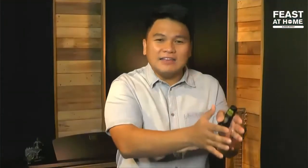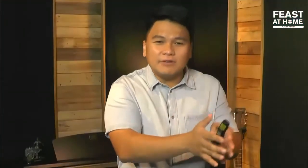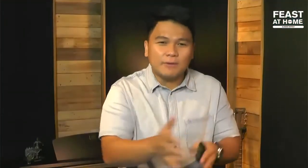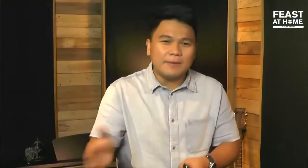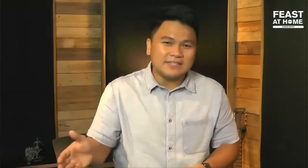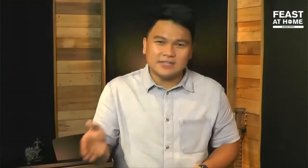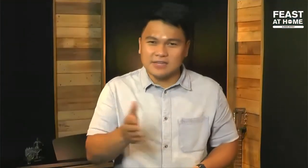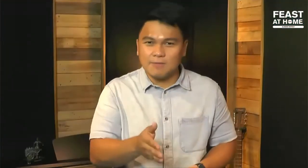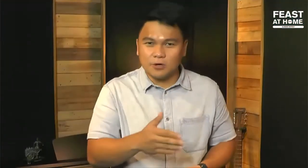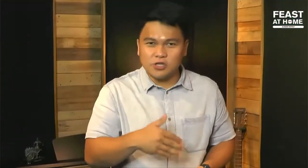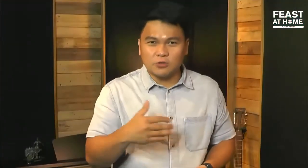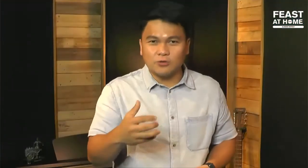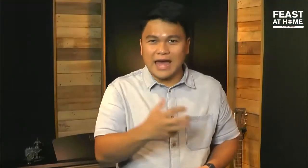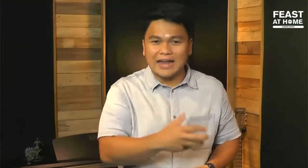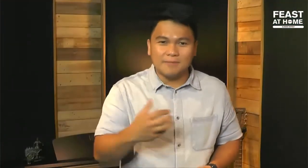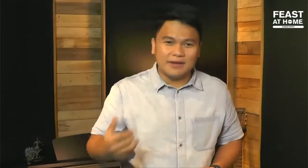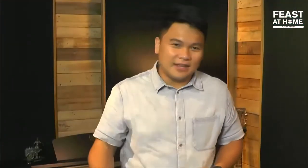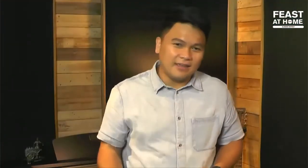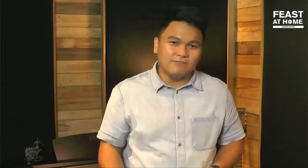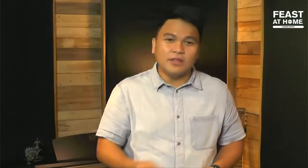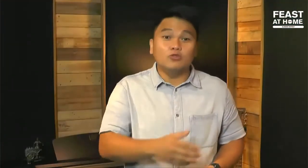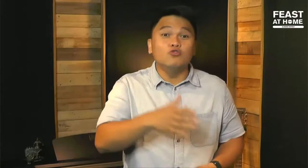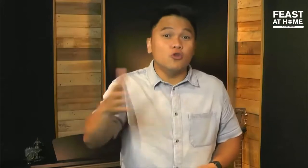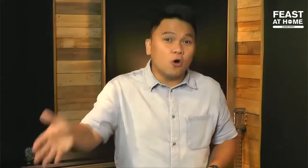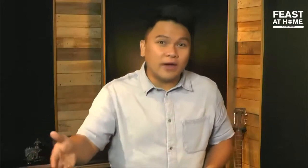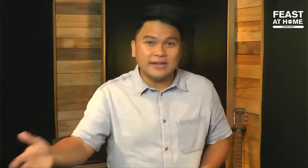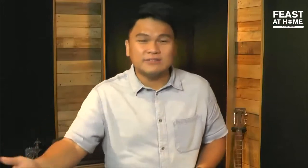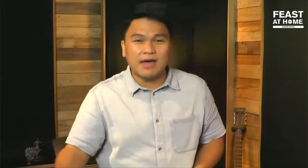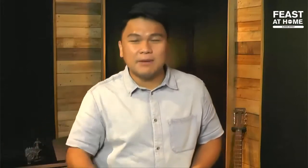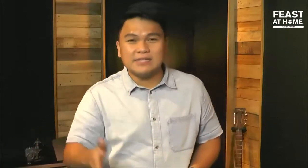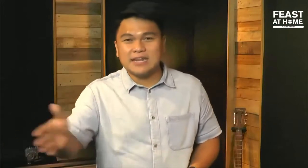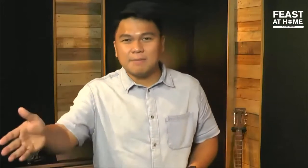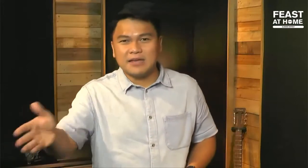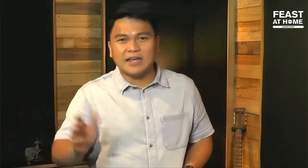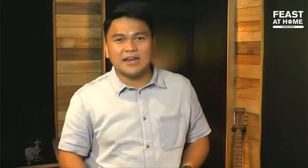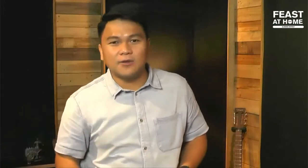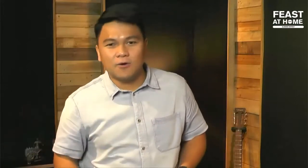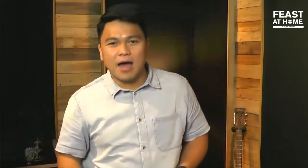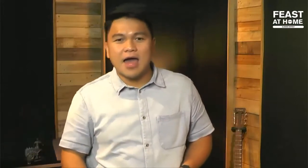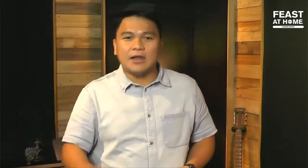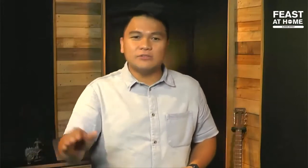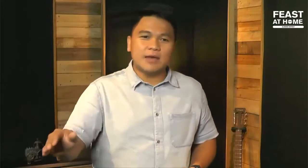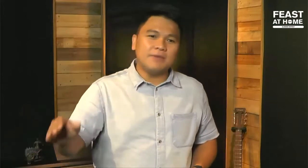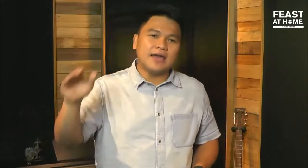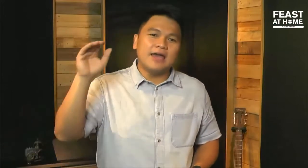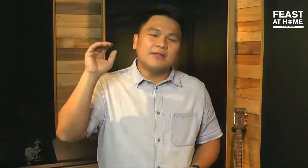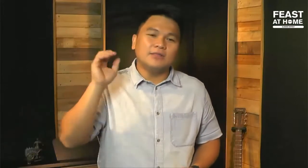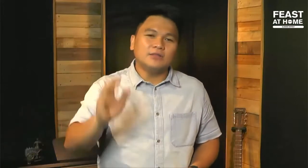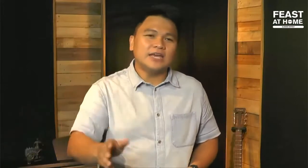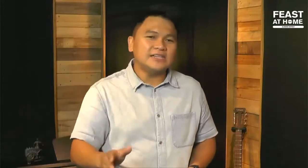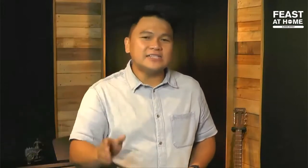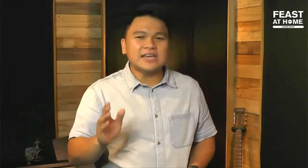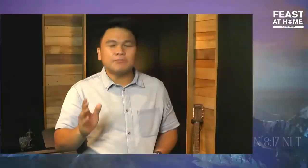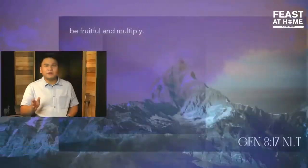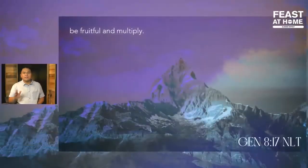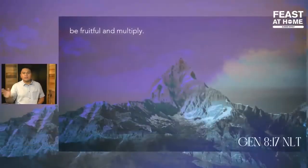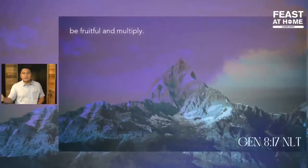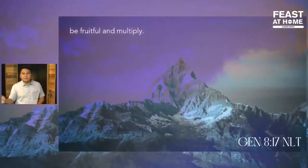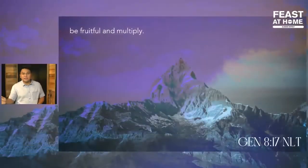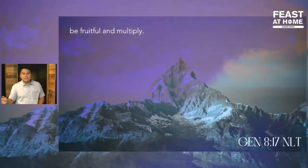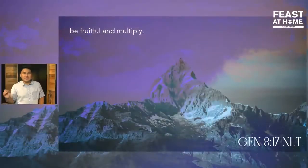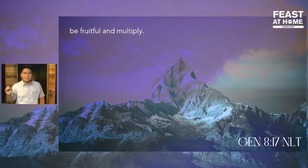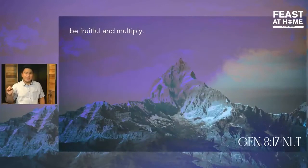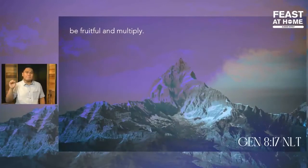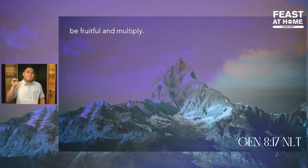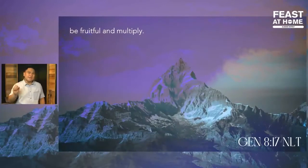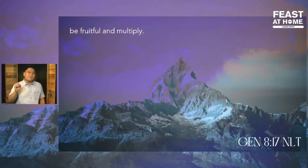God even repeats the same words He told Adam and Eve to Noah and his family. Sinabi niya rin kila Noah. Anong sabi niya? Genesis chapter 8 verse